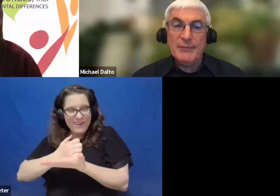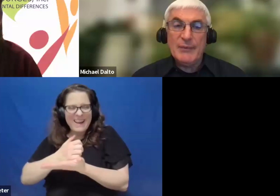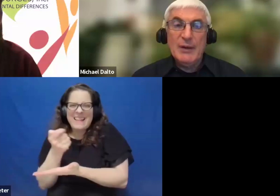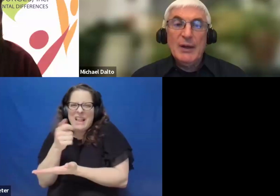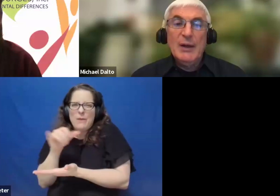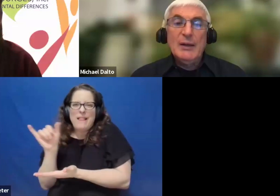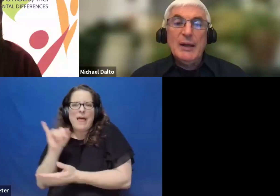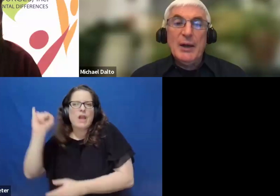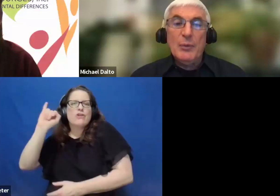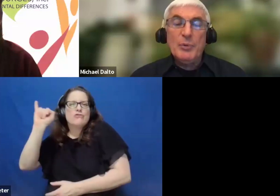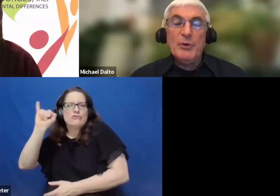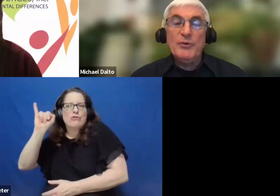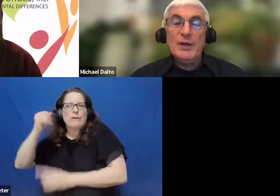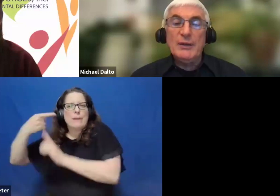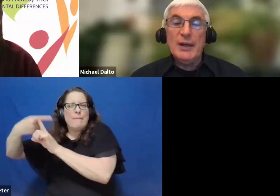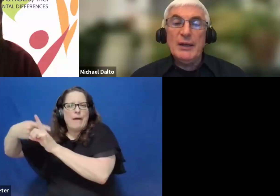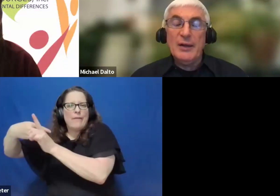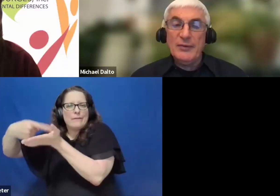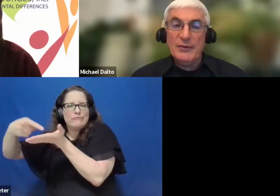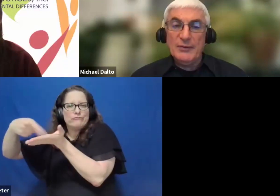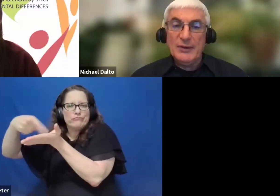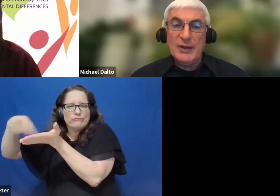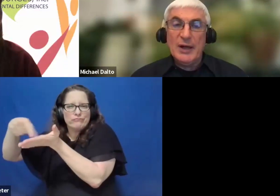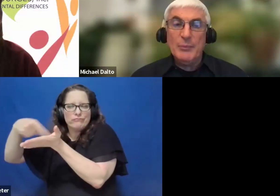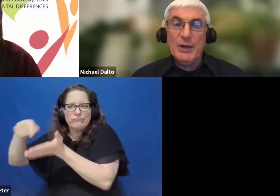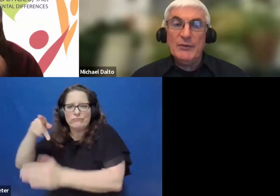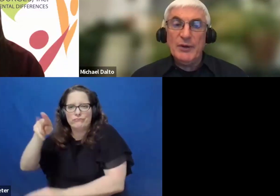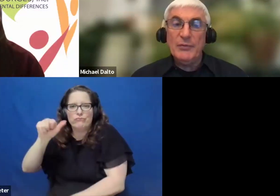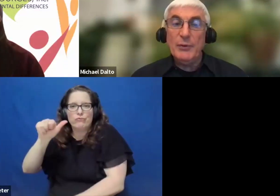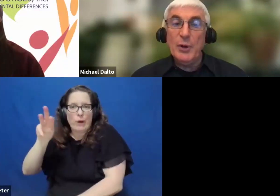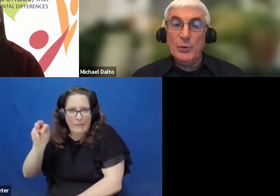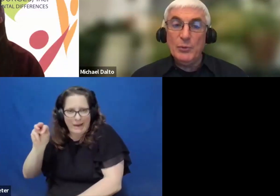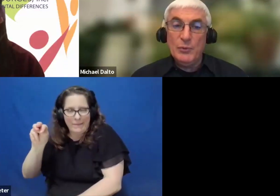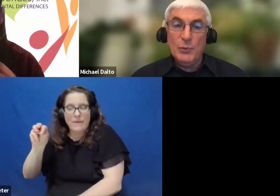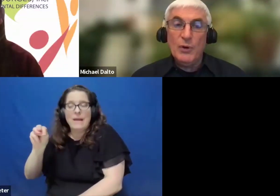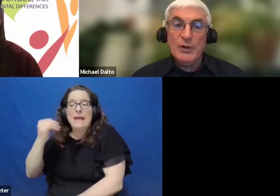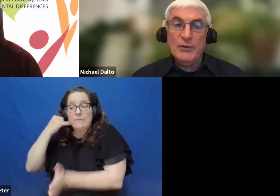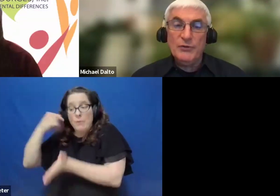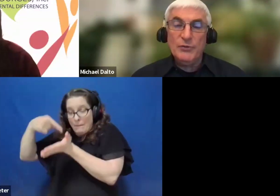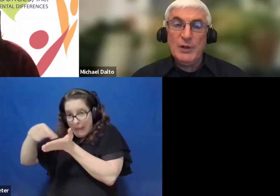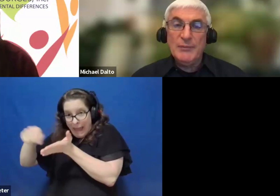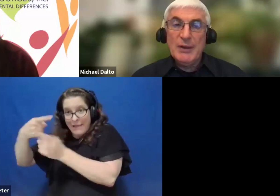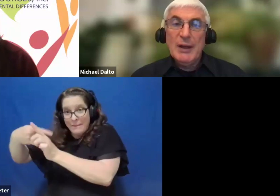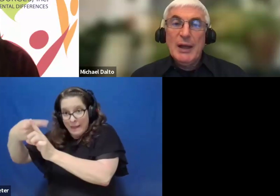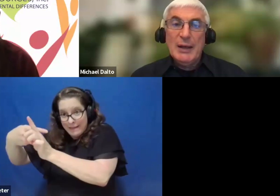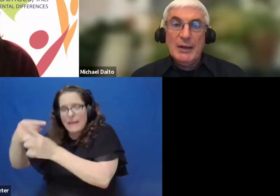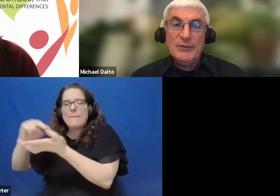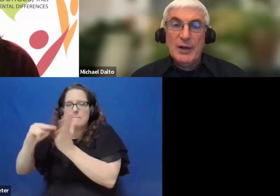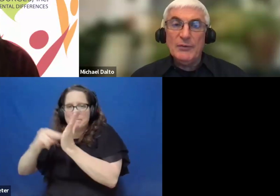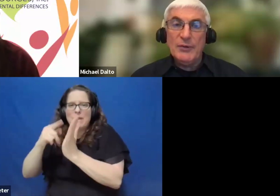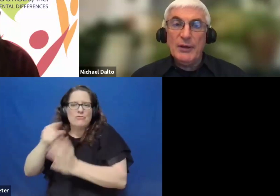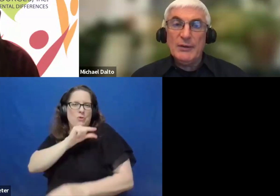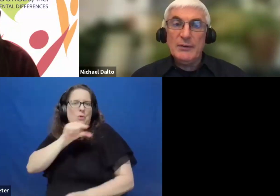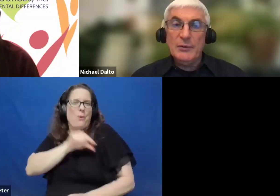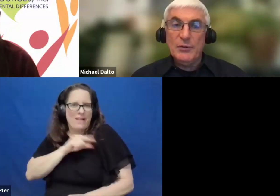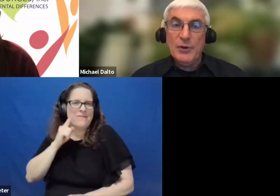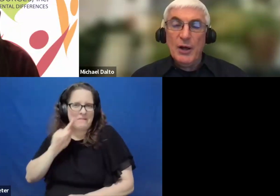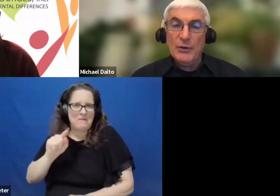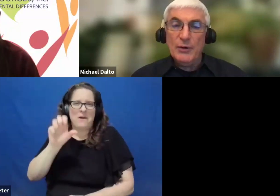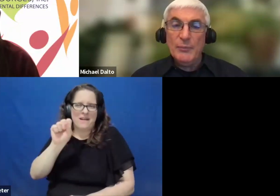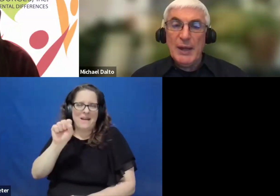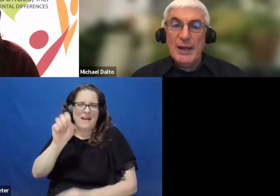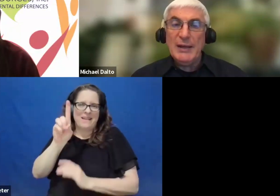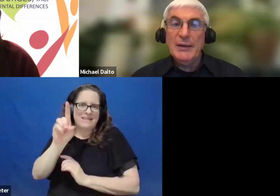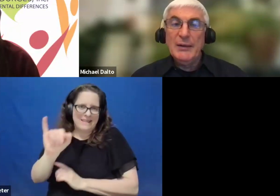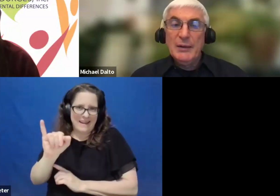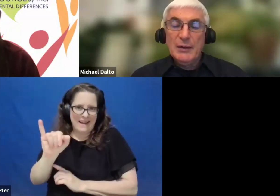SSDI. Now, a person can get SSDI based on their own work history, and it sounds like your